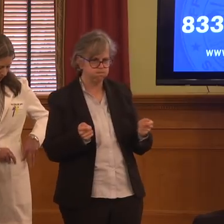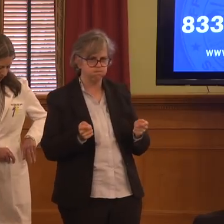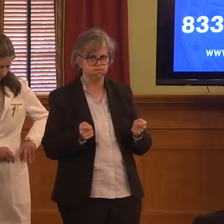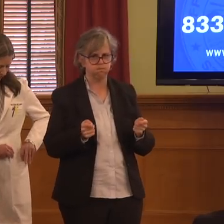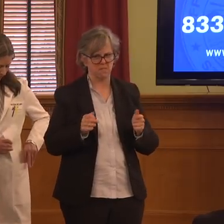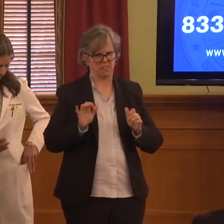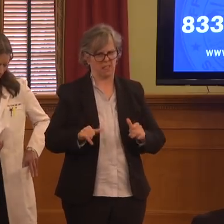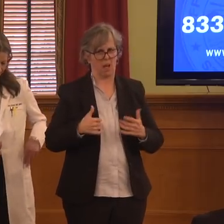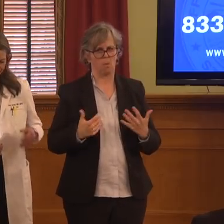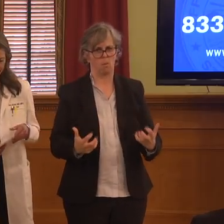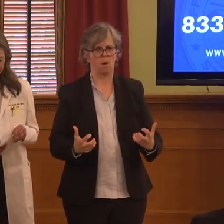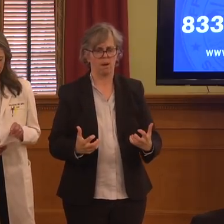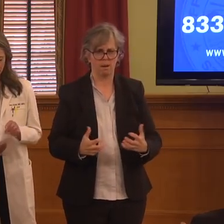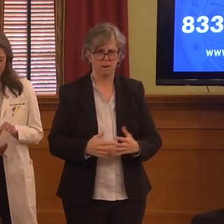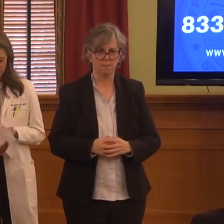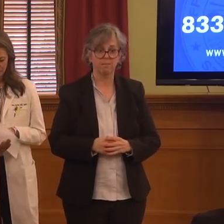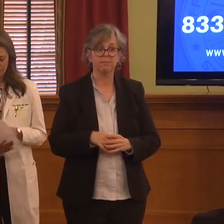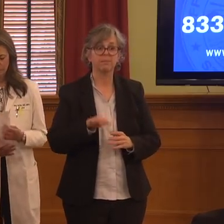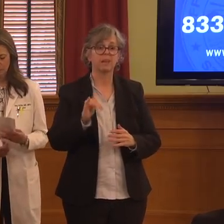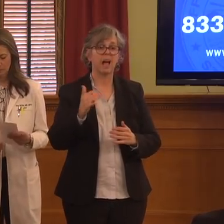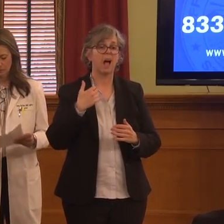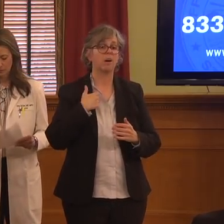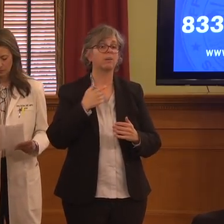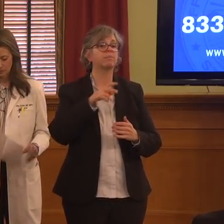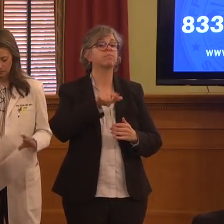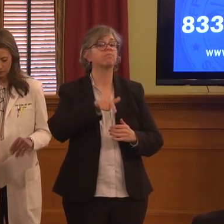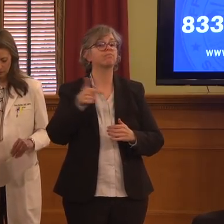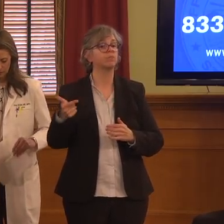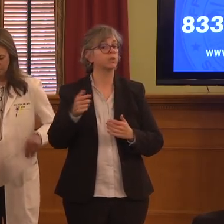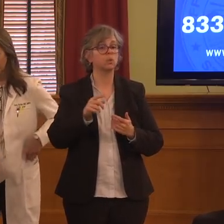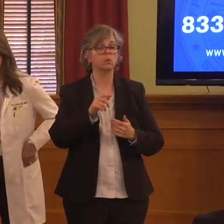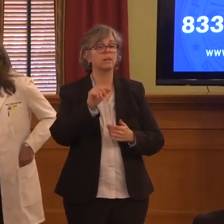bit more about the science behind all this.